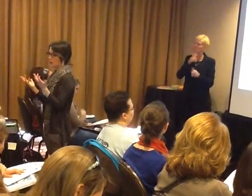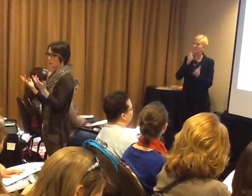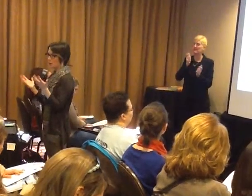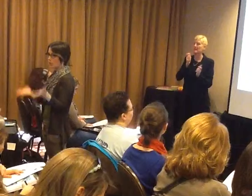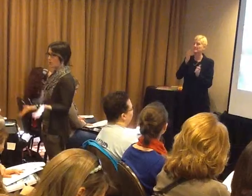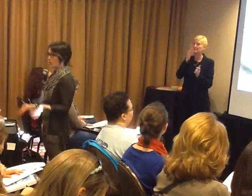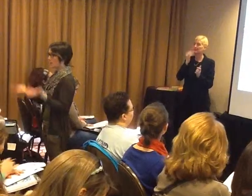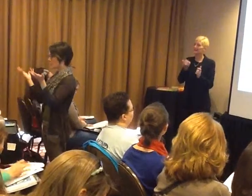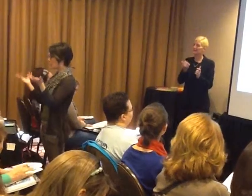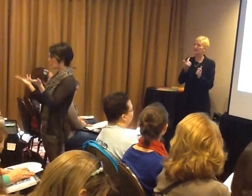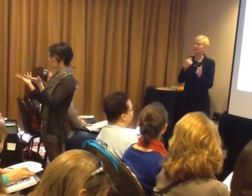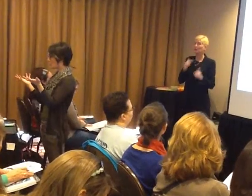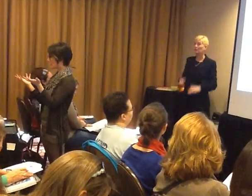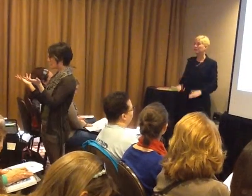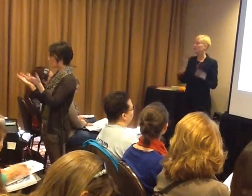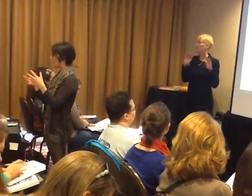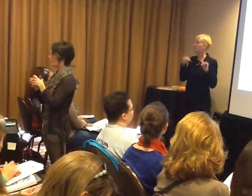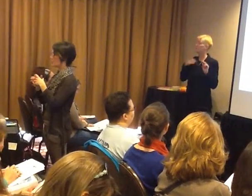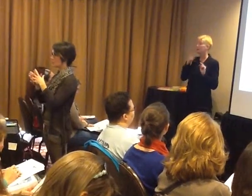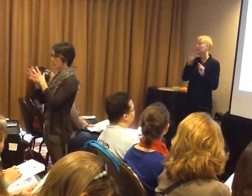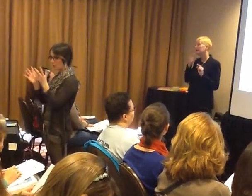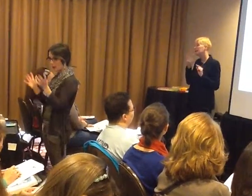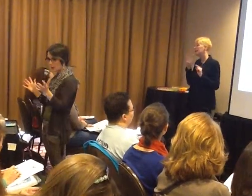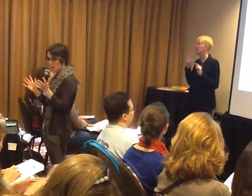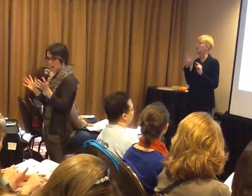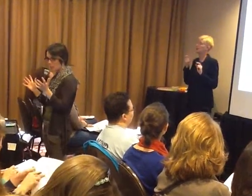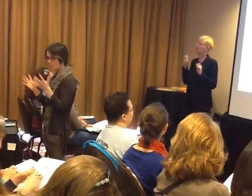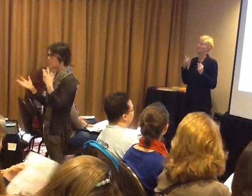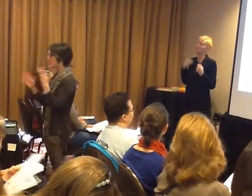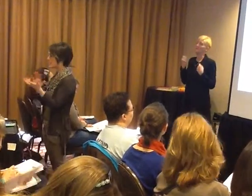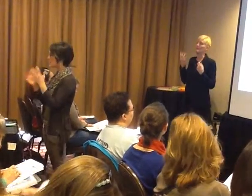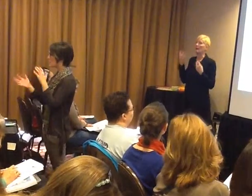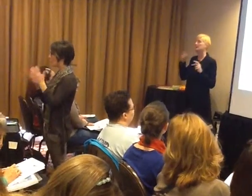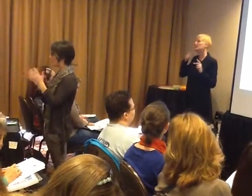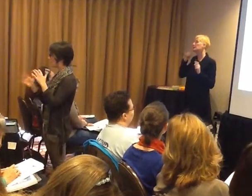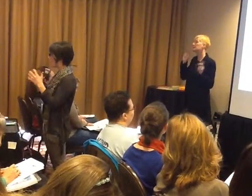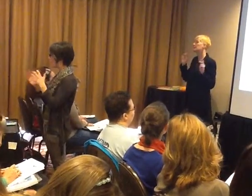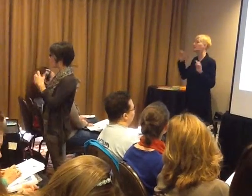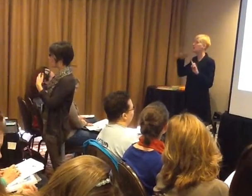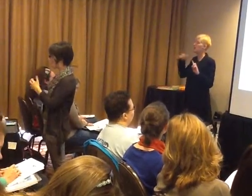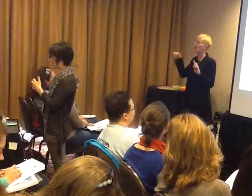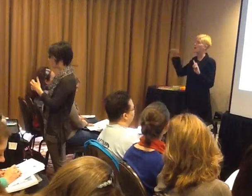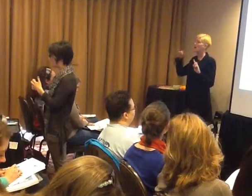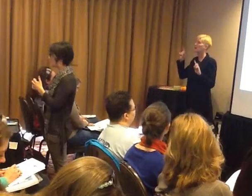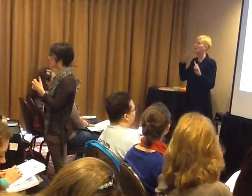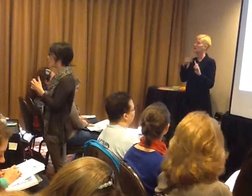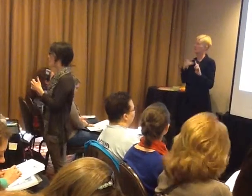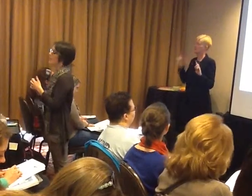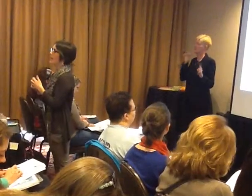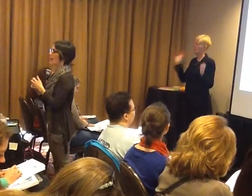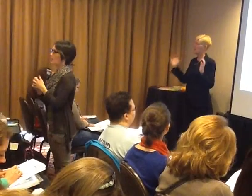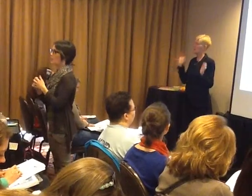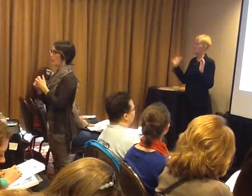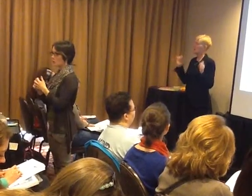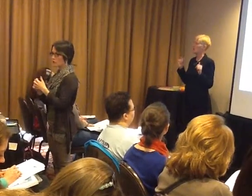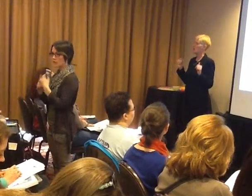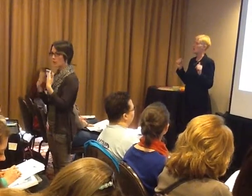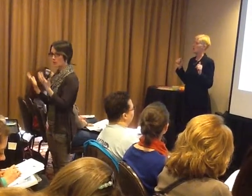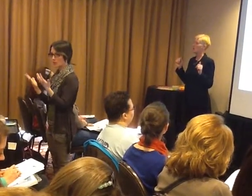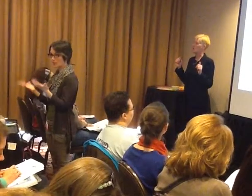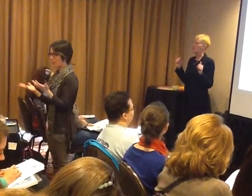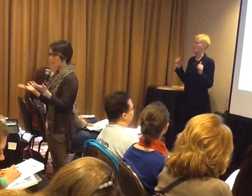us, we grew up as a hearing person, we're surrounded by a lot of hearing people, we tend to kind of make those comparisons, and we're